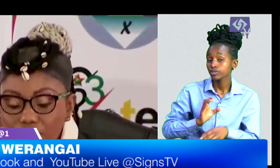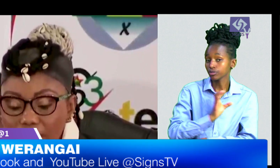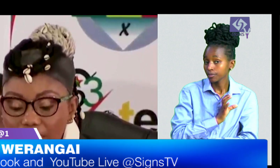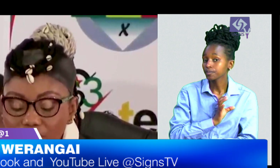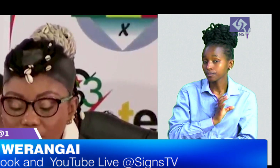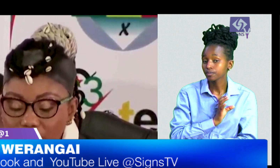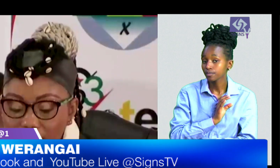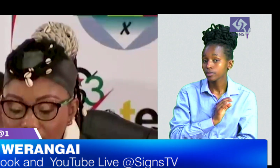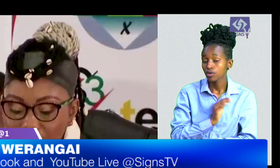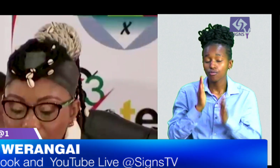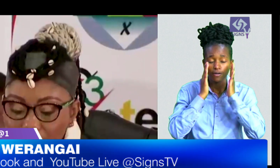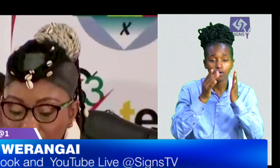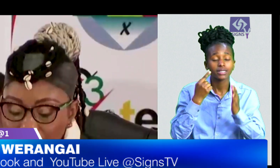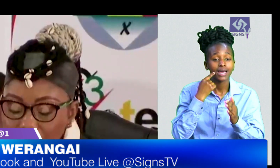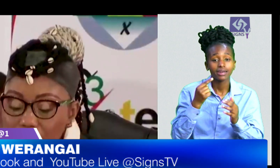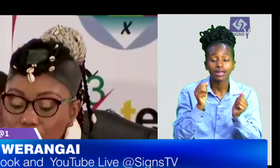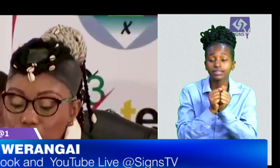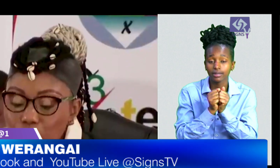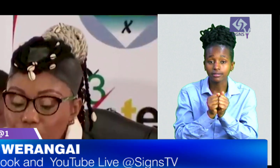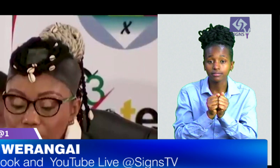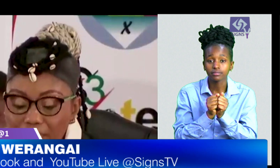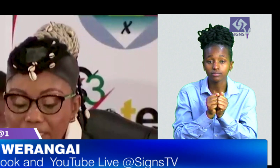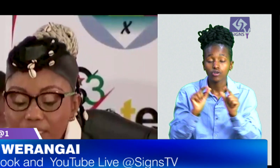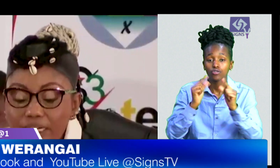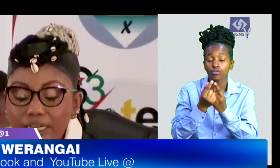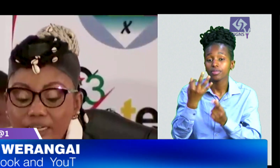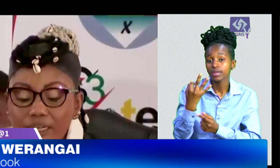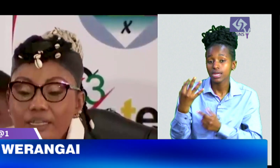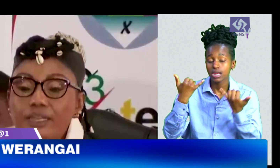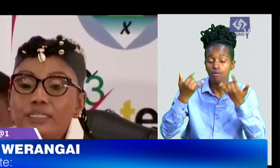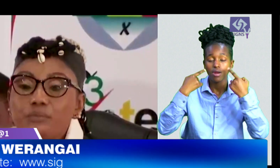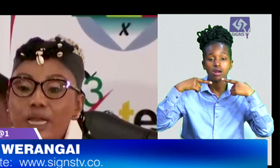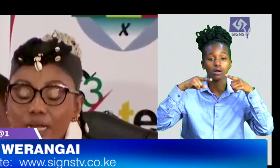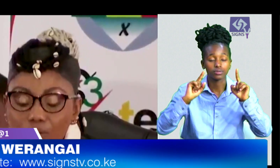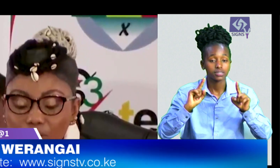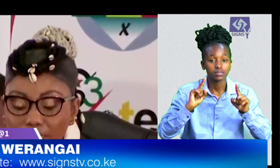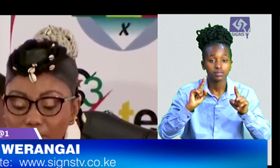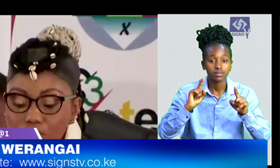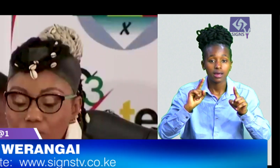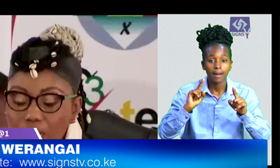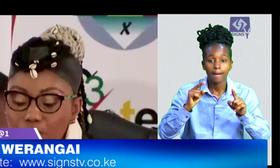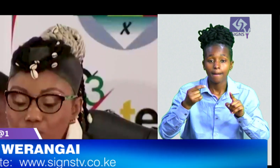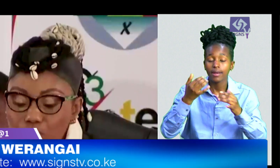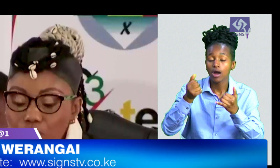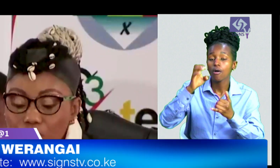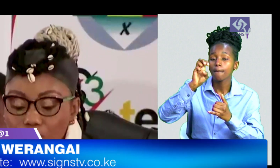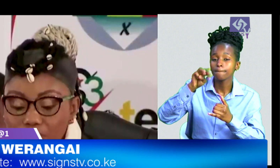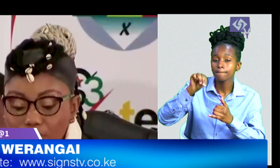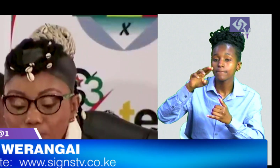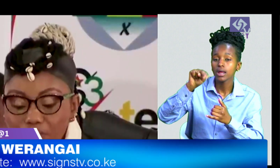Section 110, subsection 3, do hereby declare that Mnangagwa Emmerson Dambudzo of